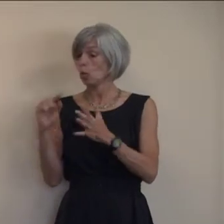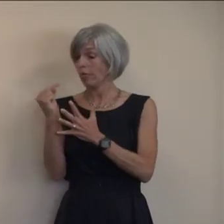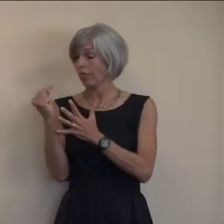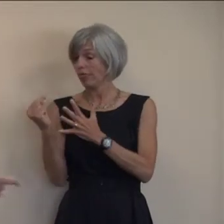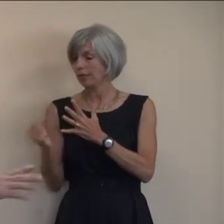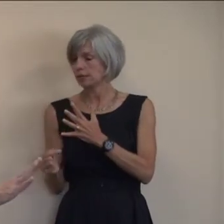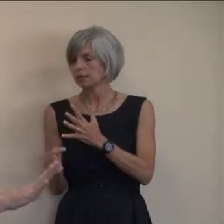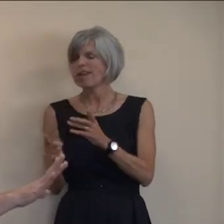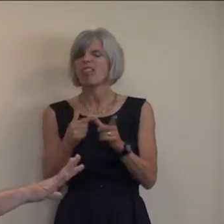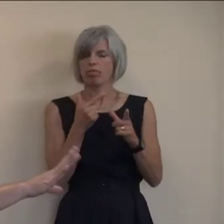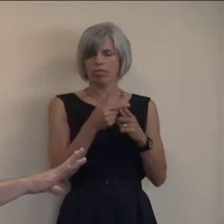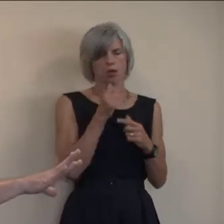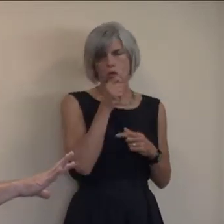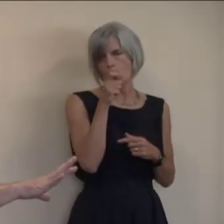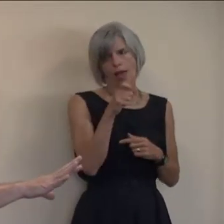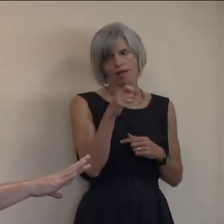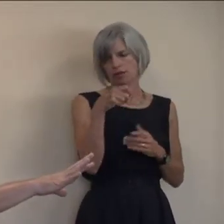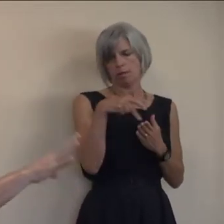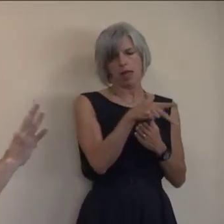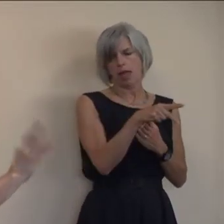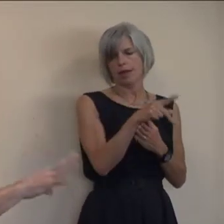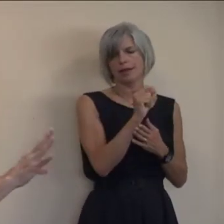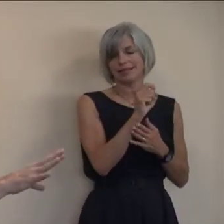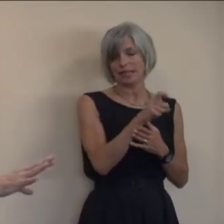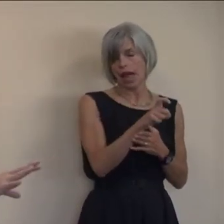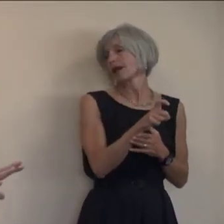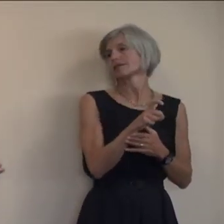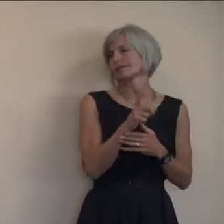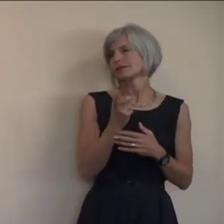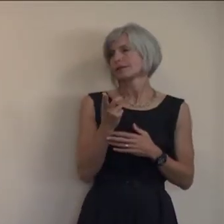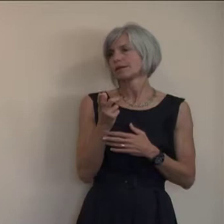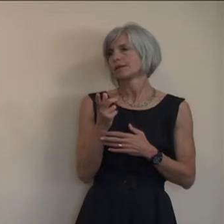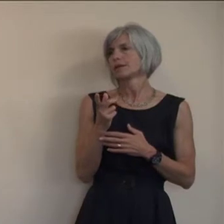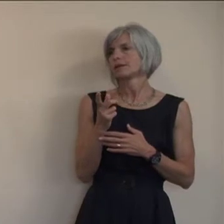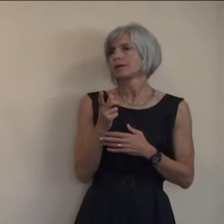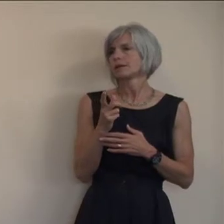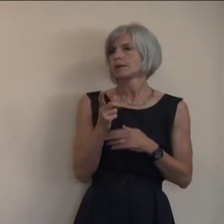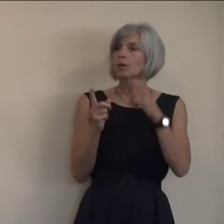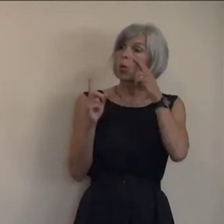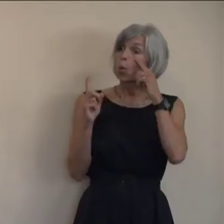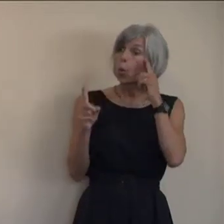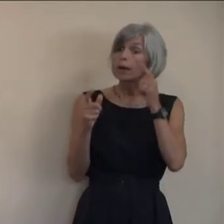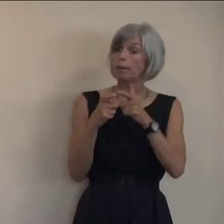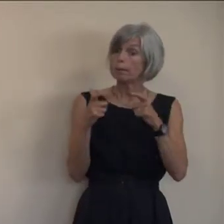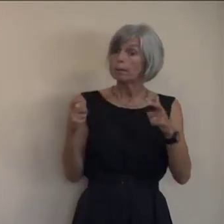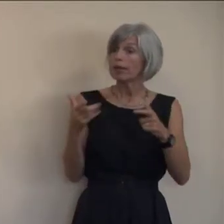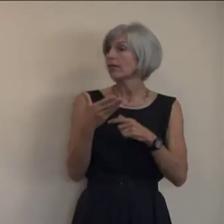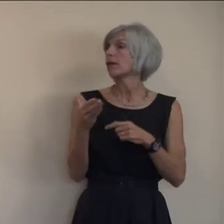So the biggest one, let's get to a couple of examples. The biggest one is home ownership.